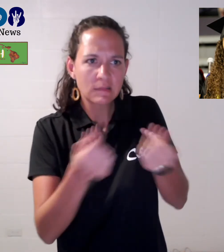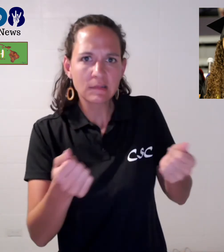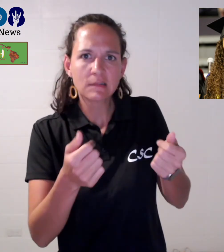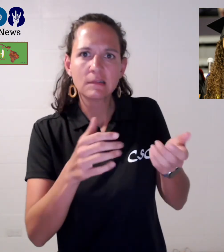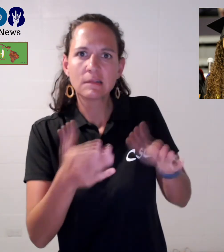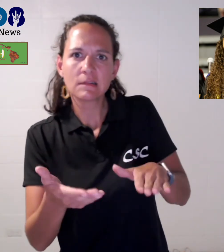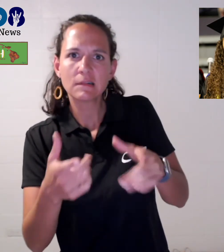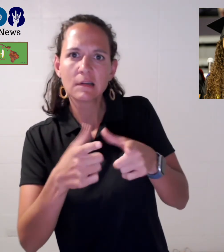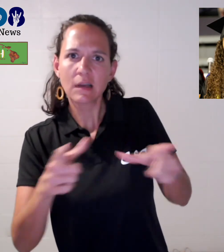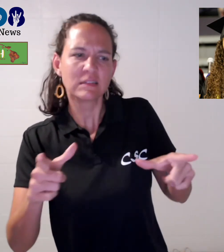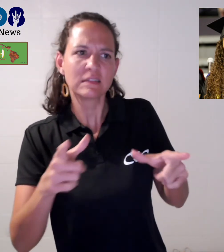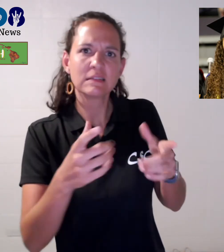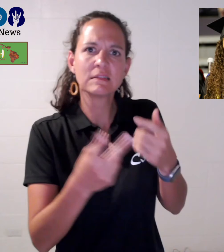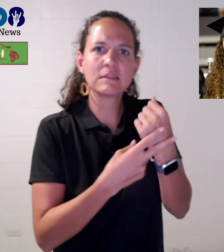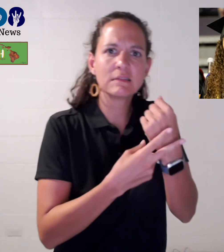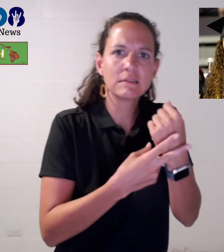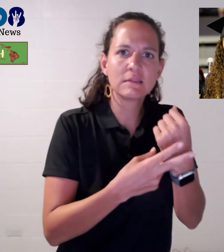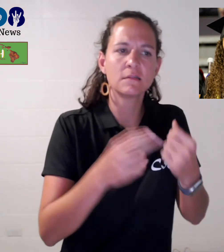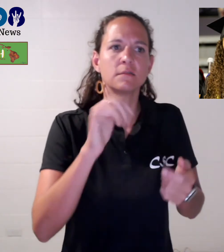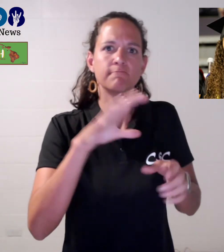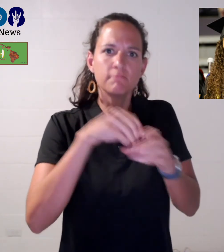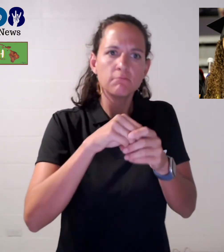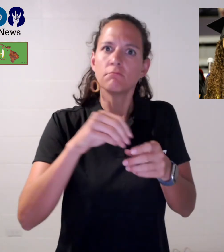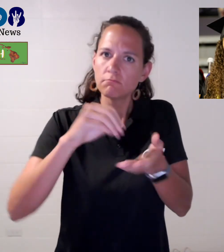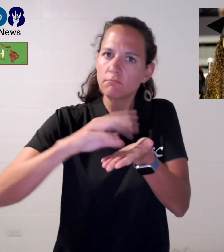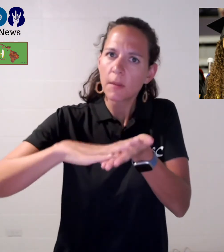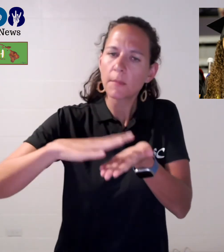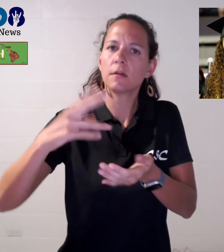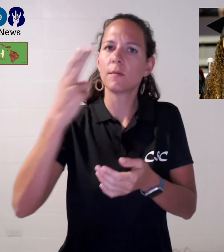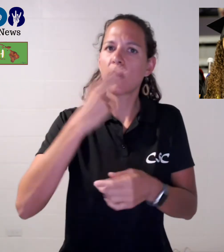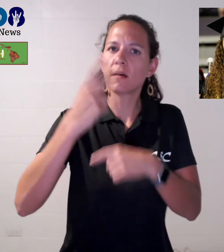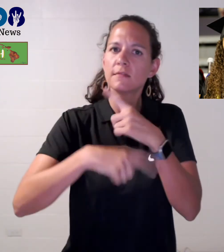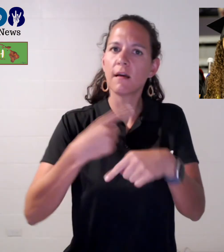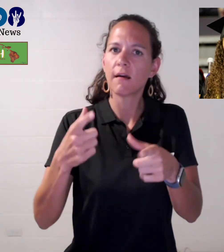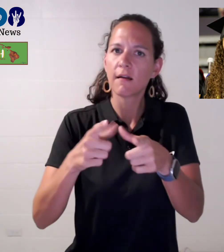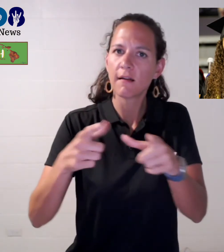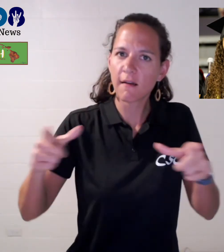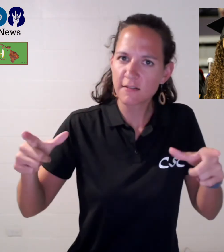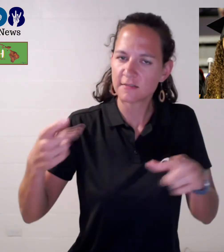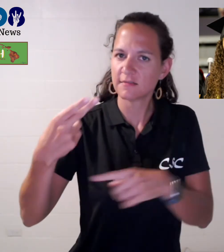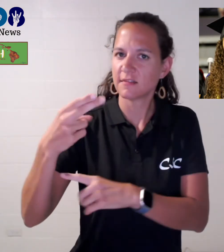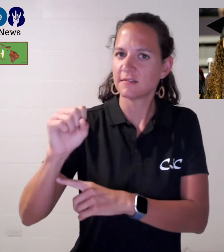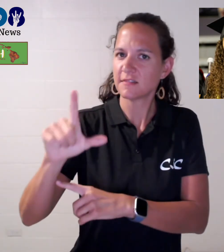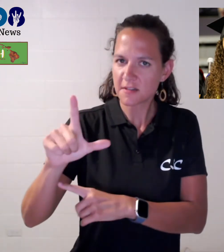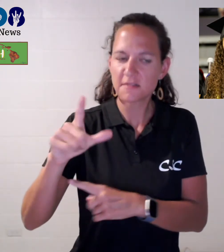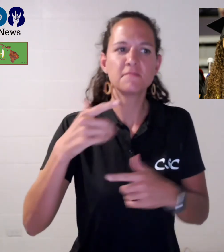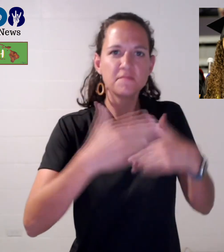involved in an endangered language documentation program, a project that involved documenting